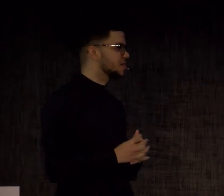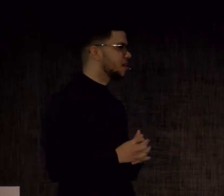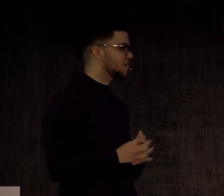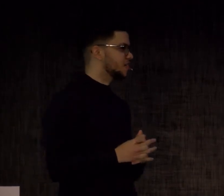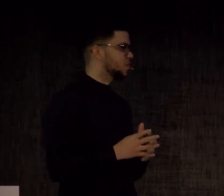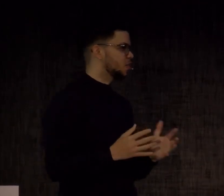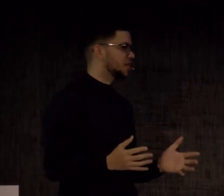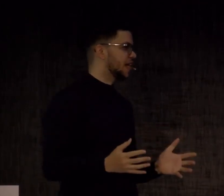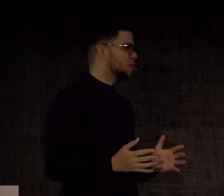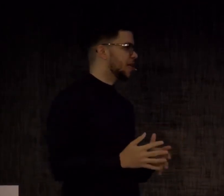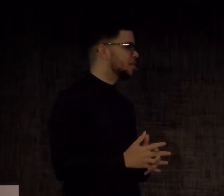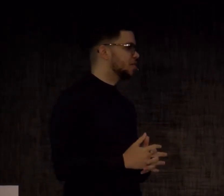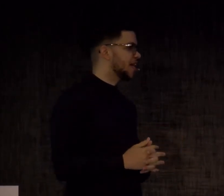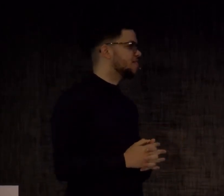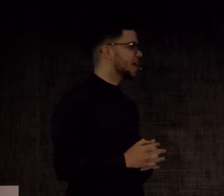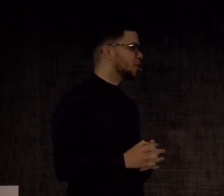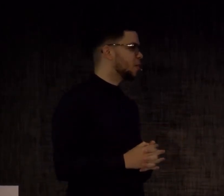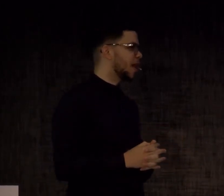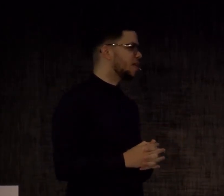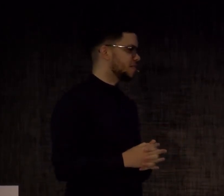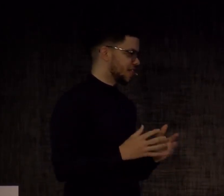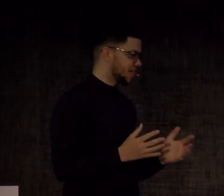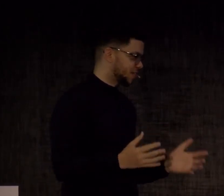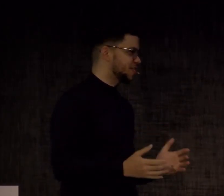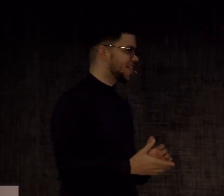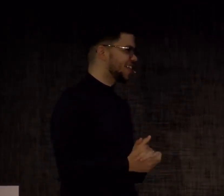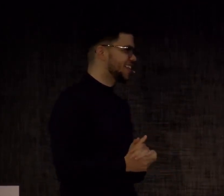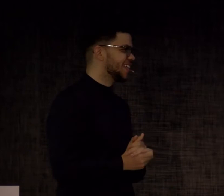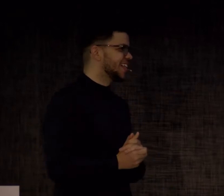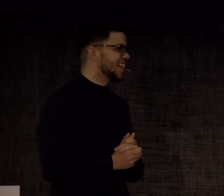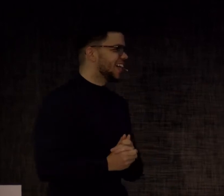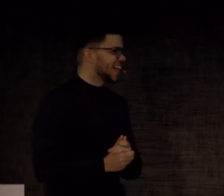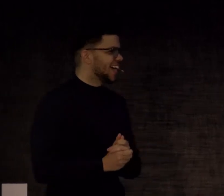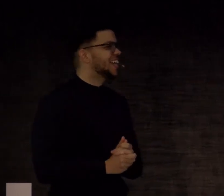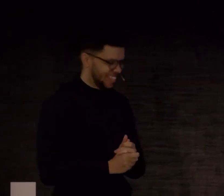that after this talk today, I'll be able to edify your braai conversations further.